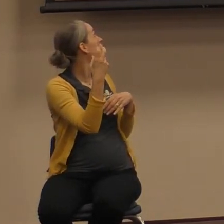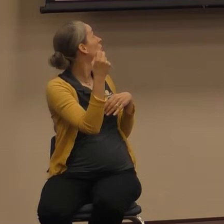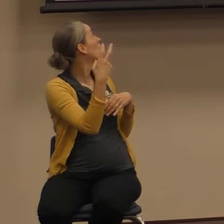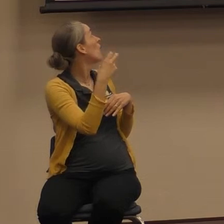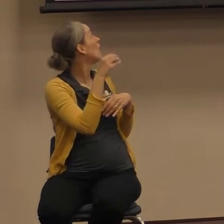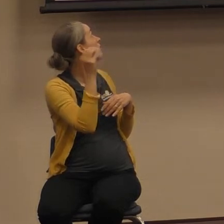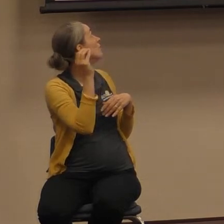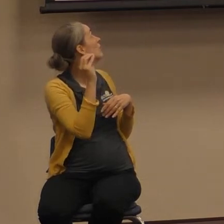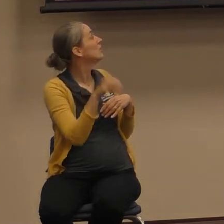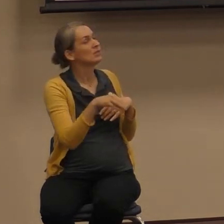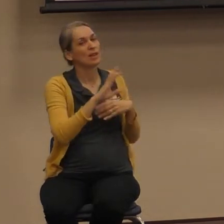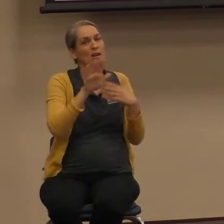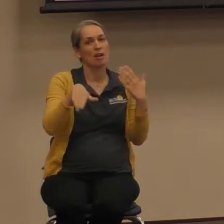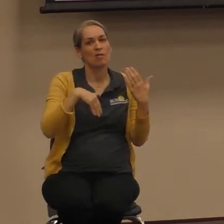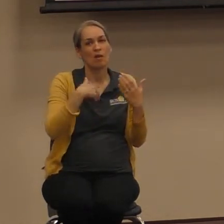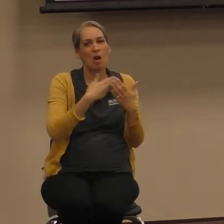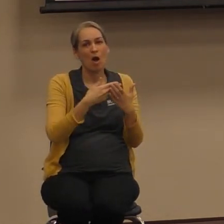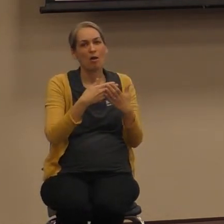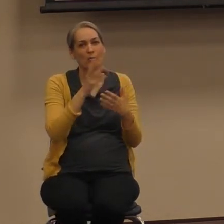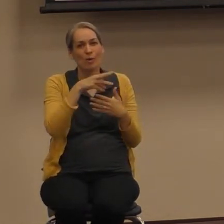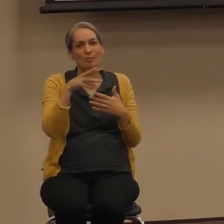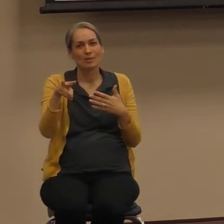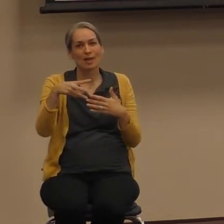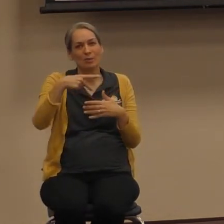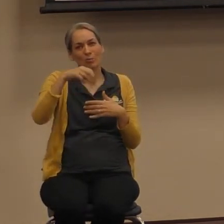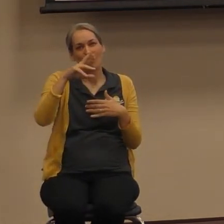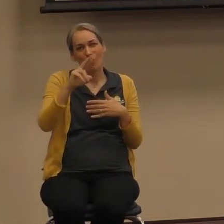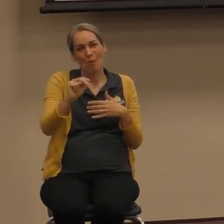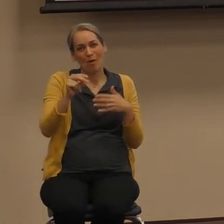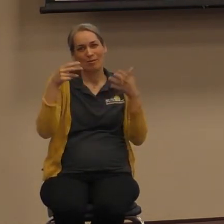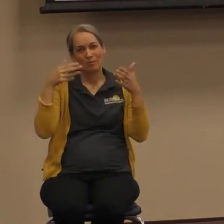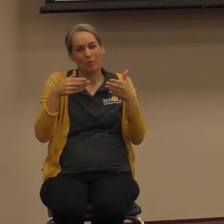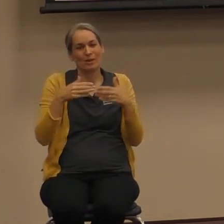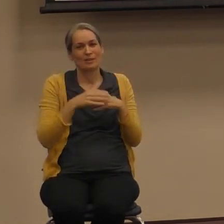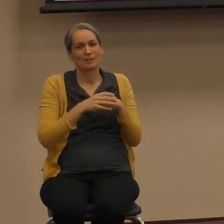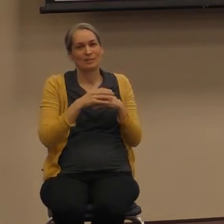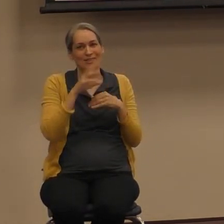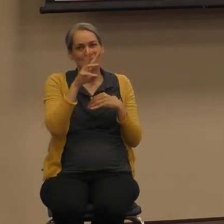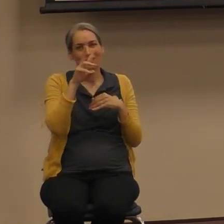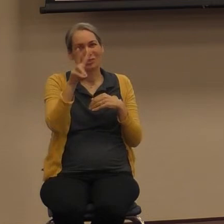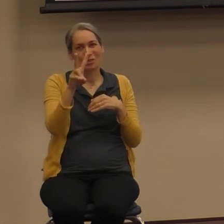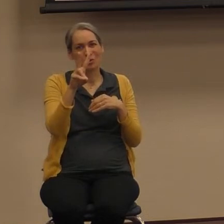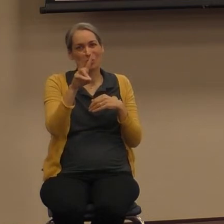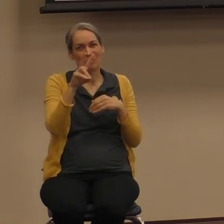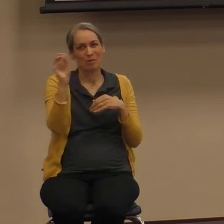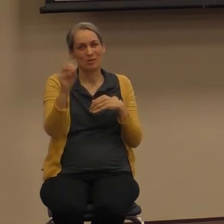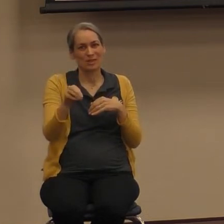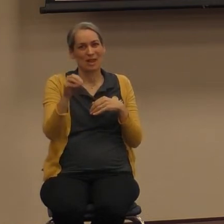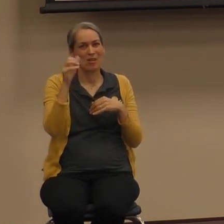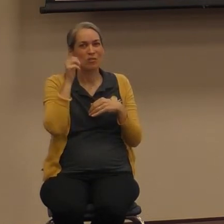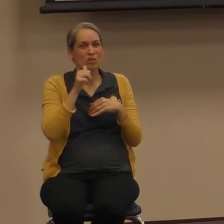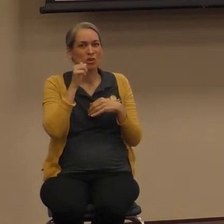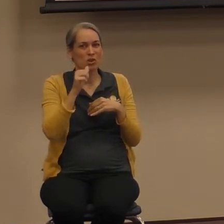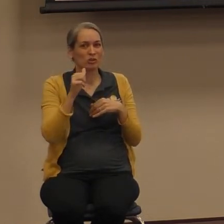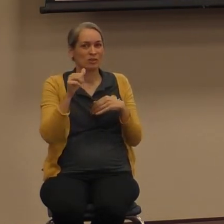exposure to porn is now 11 years old. As many as 93.2% of boys, 62.1% of girls will first view porn before 18 years of